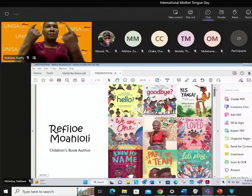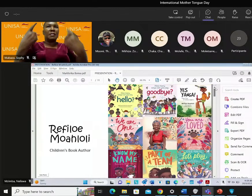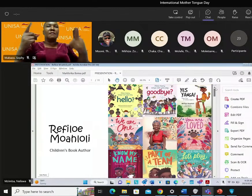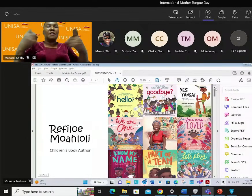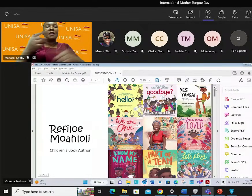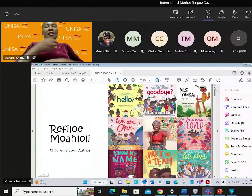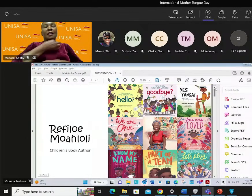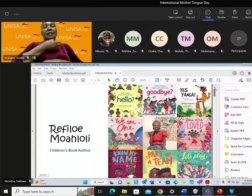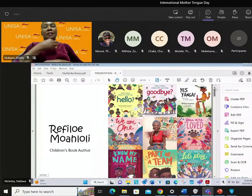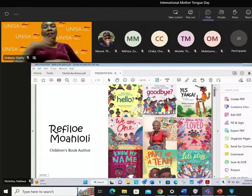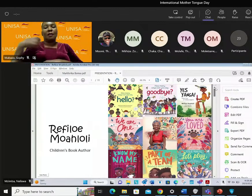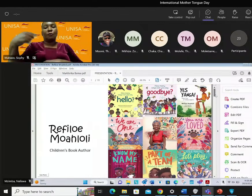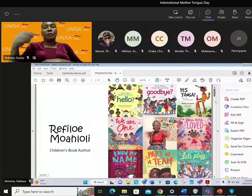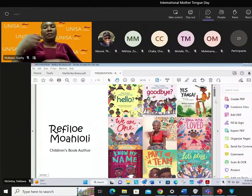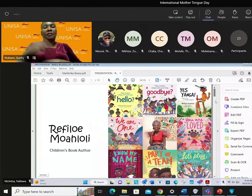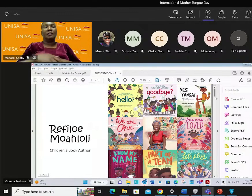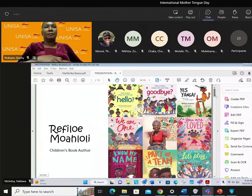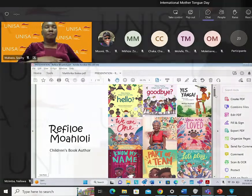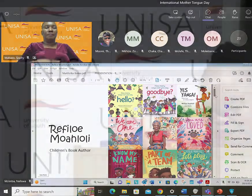stage.